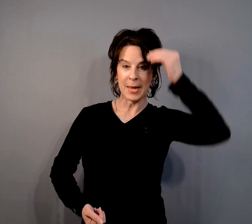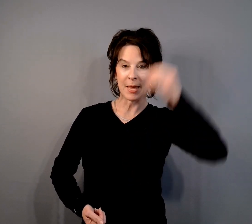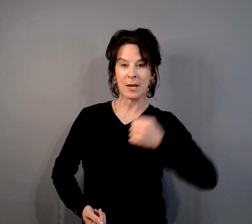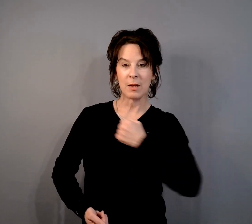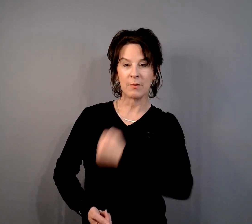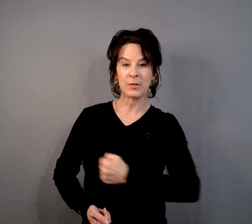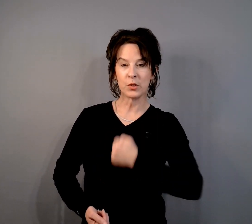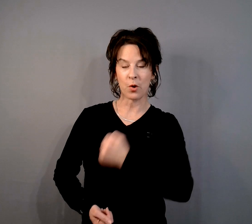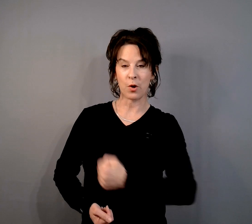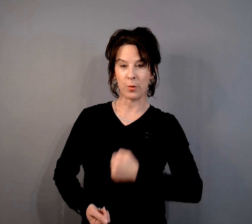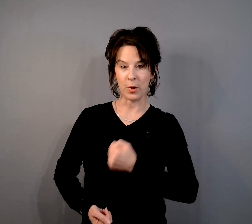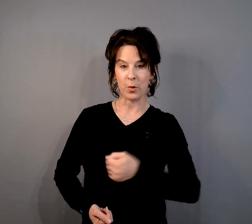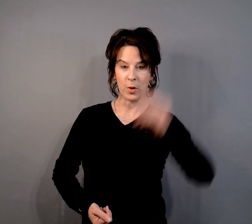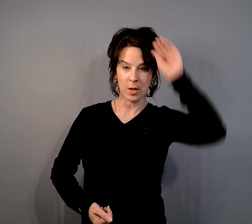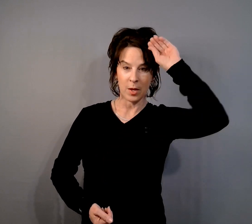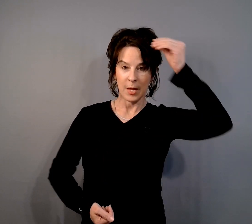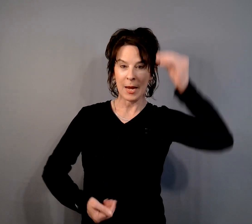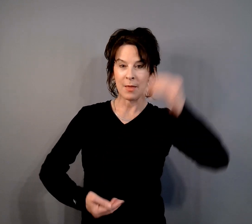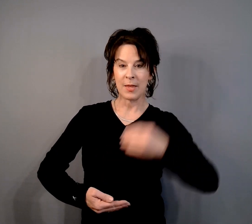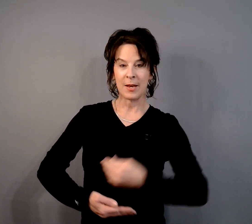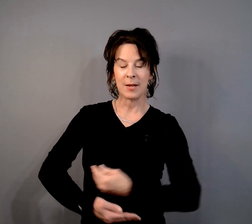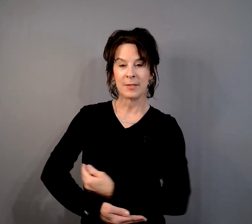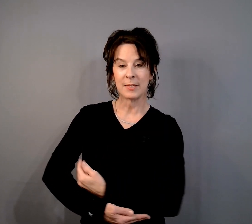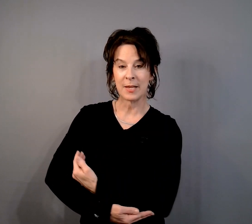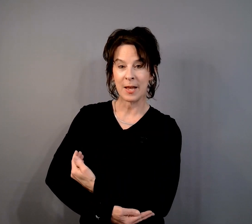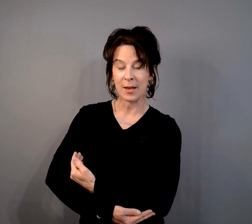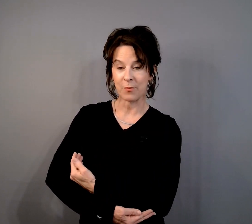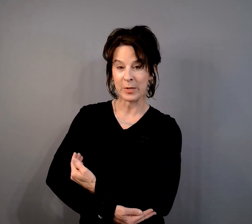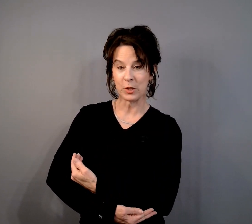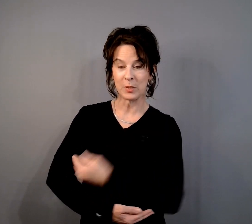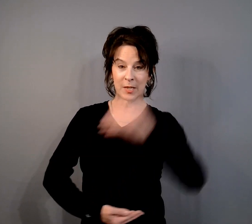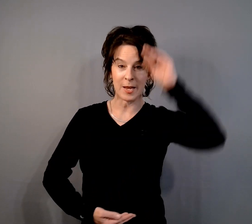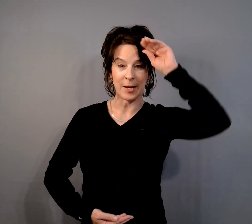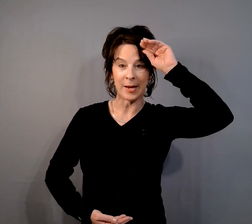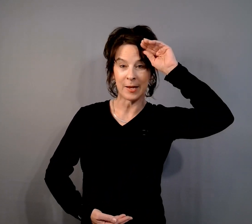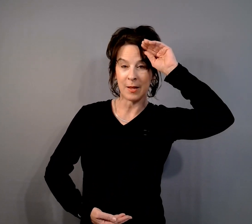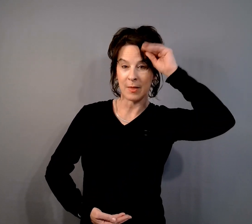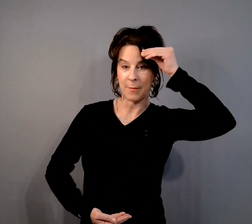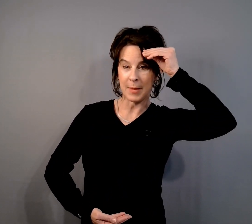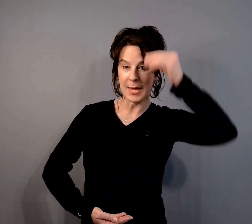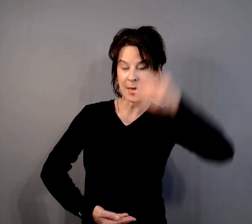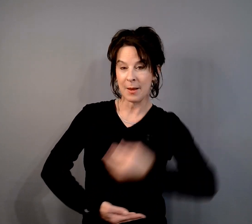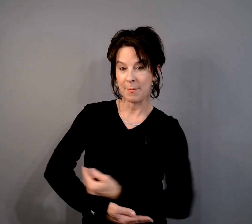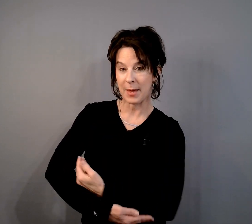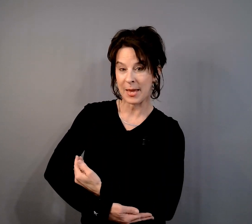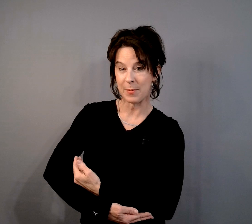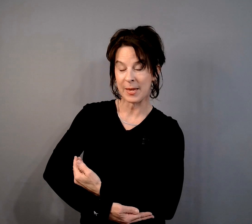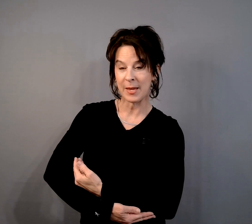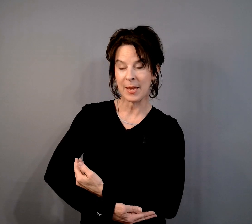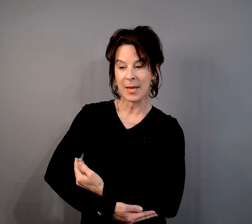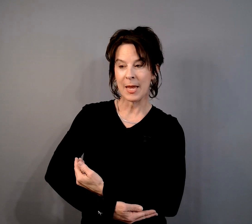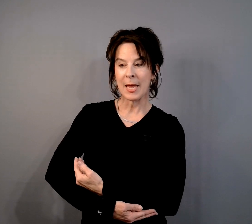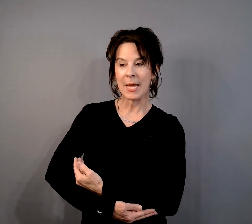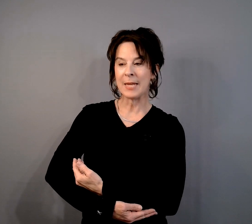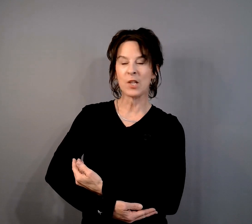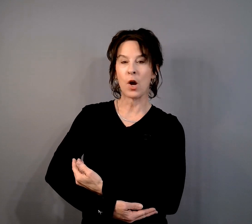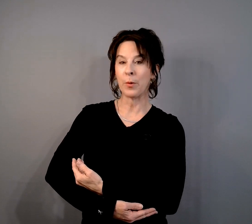man of sorrow and then son. If we do son like the man baby, it's already